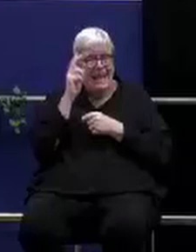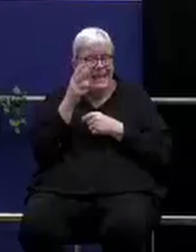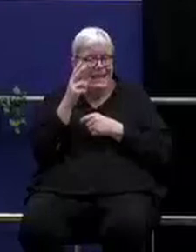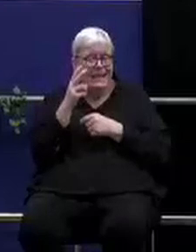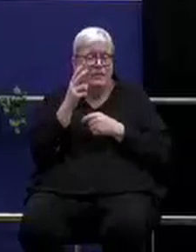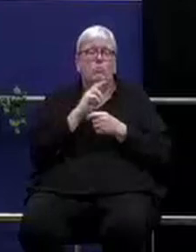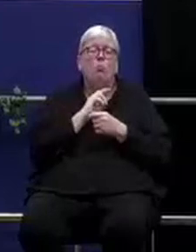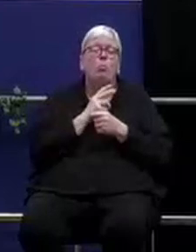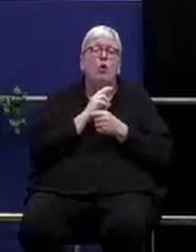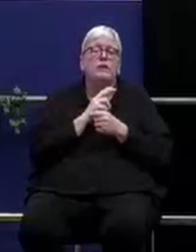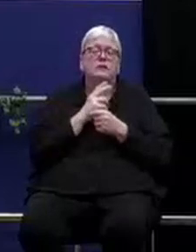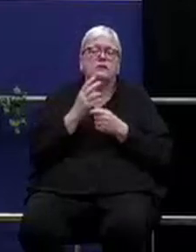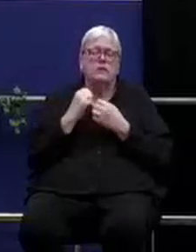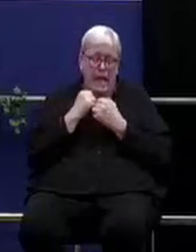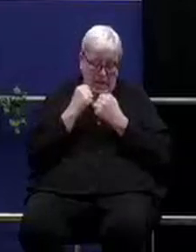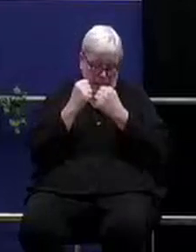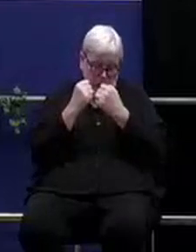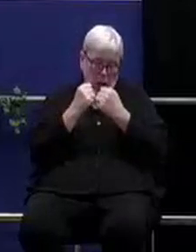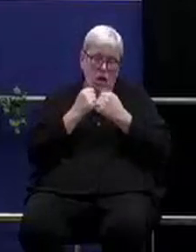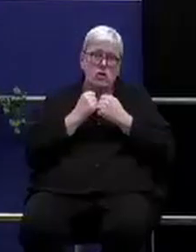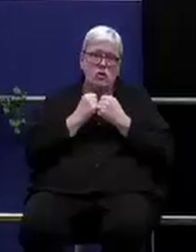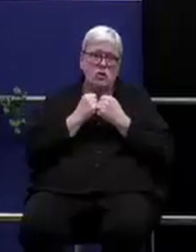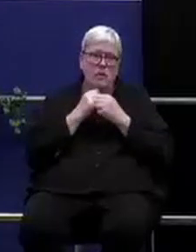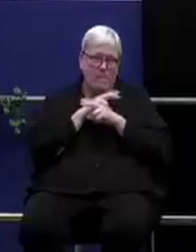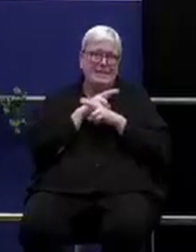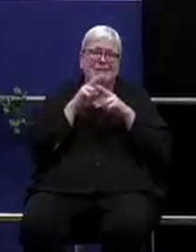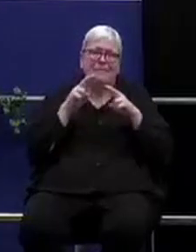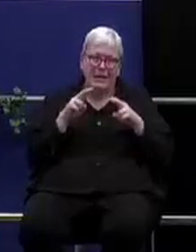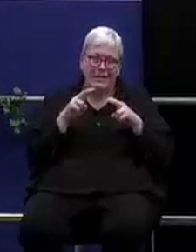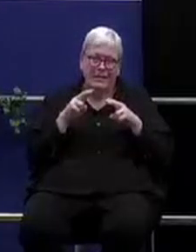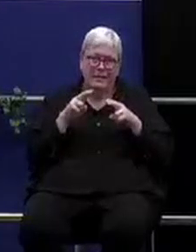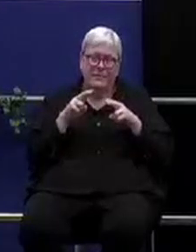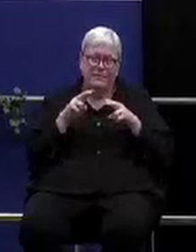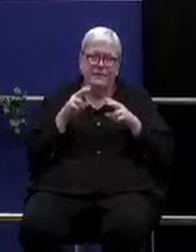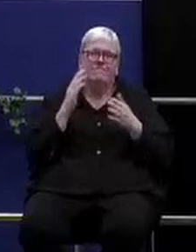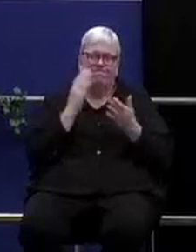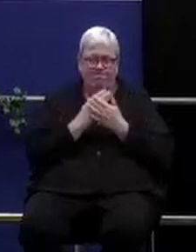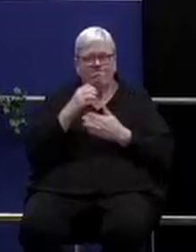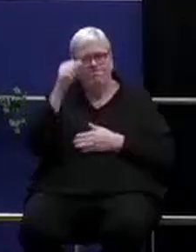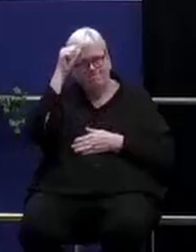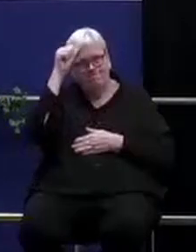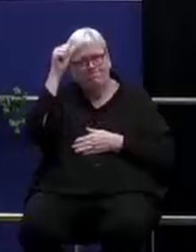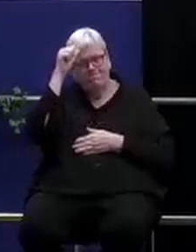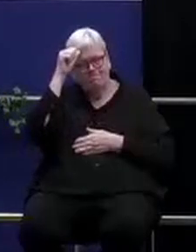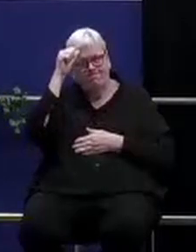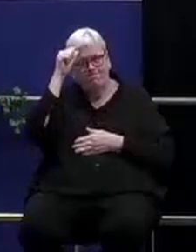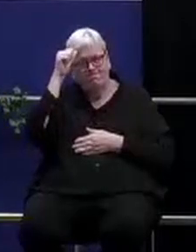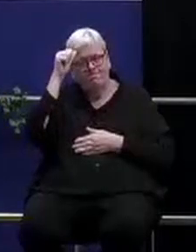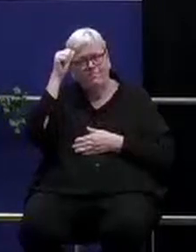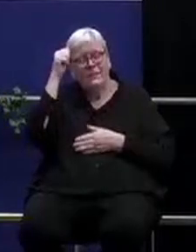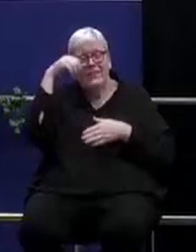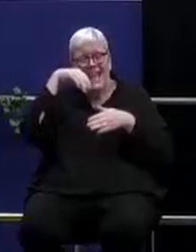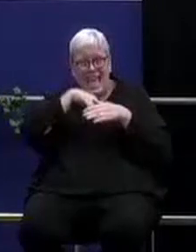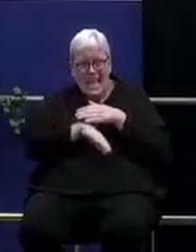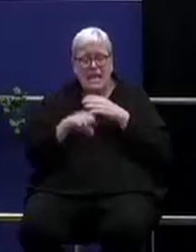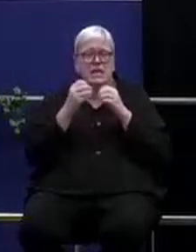voice, and it's very internal, and you're only getting her perspective, that was quite a conscious decision. I felt if I'd had the bunker portrayed by